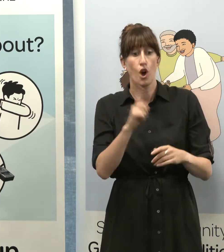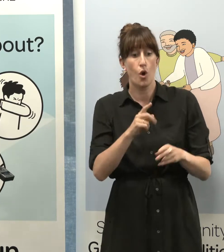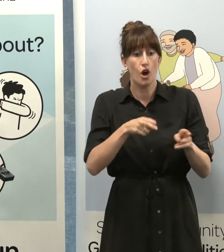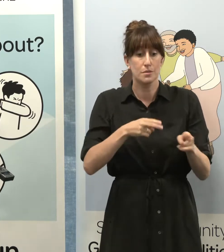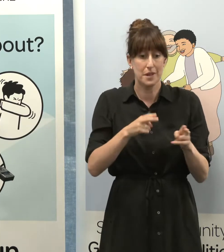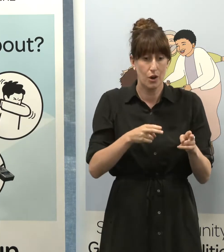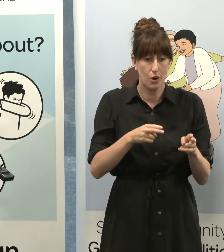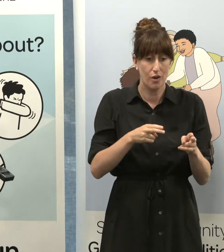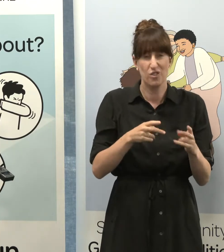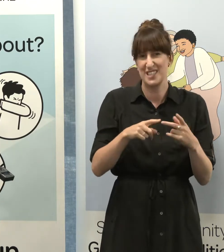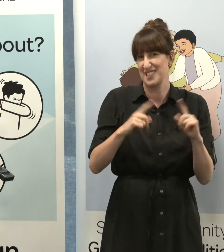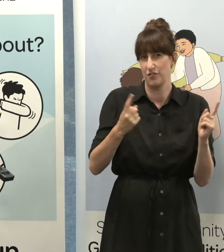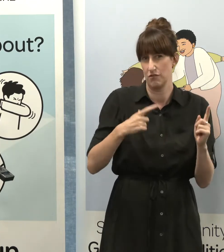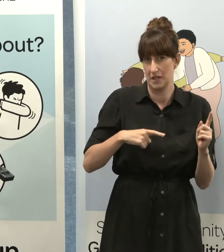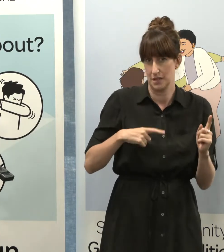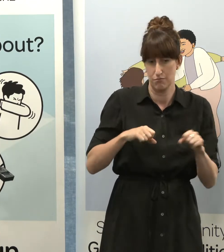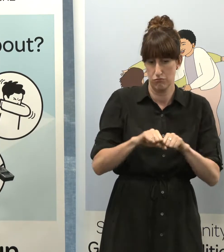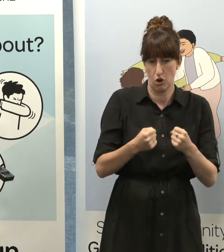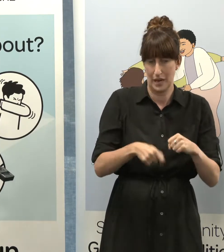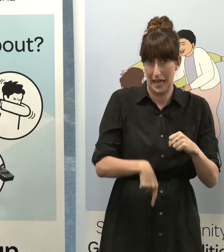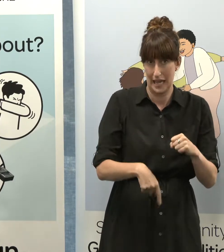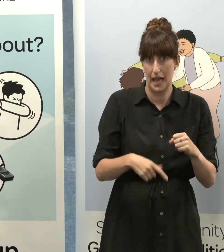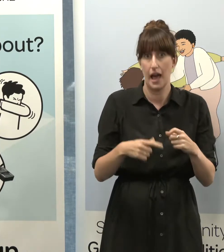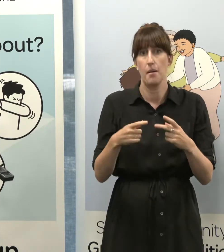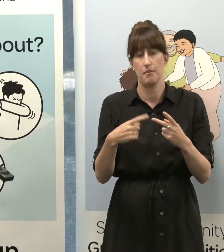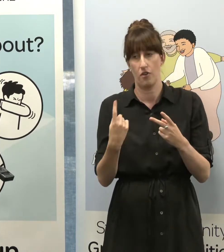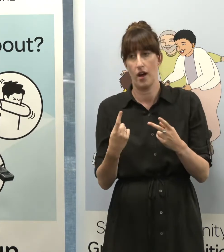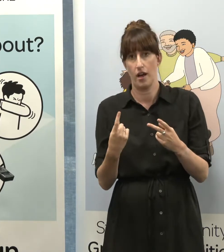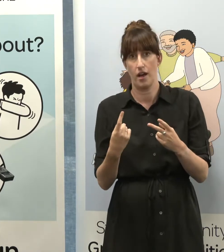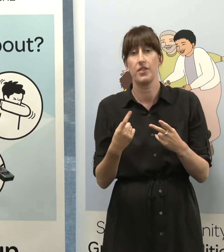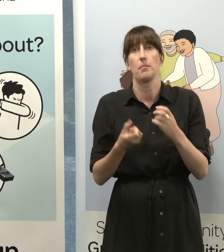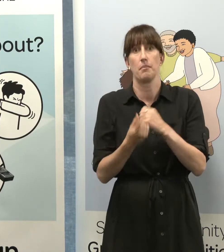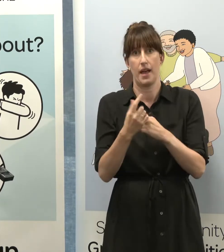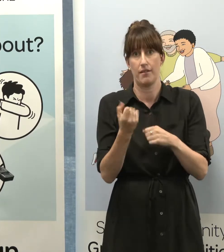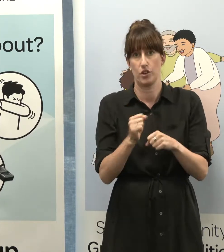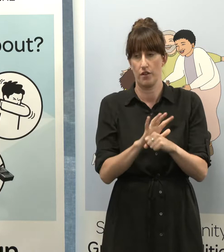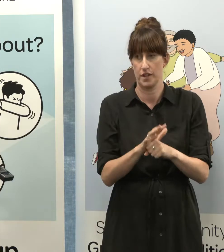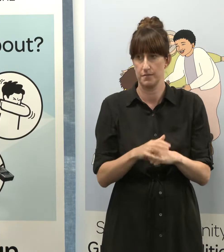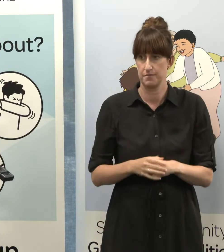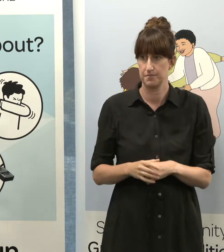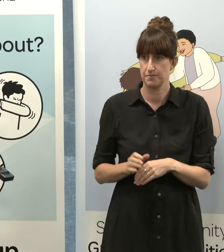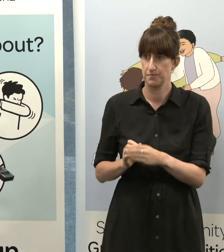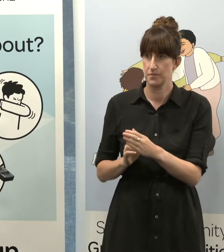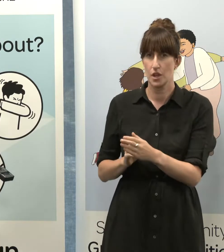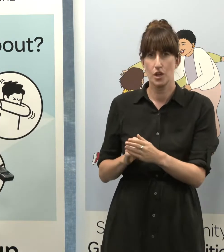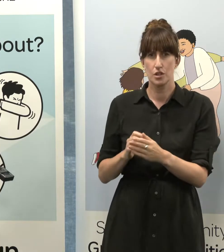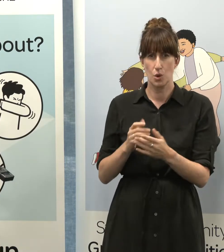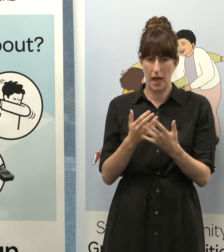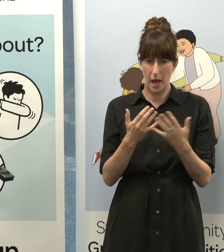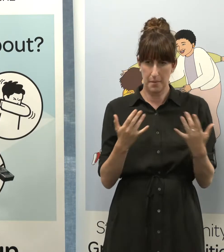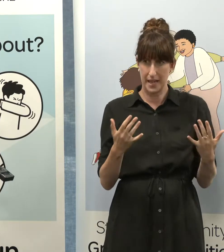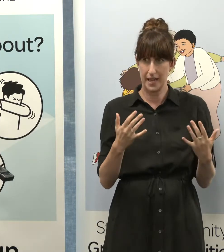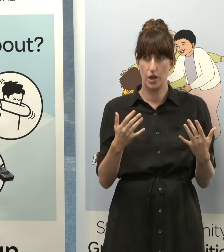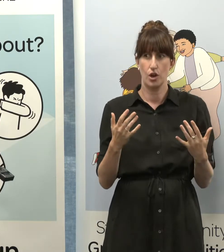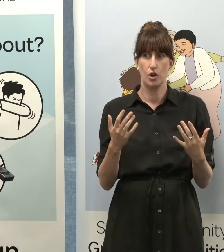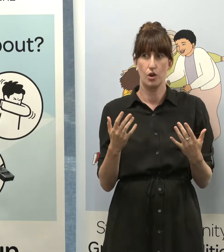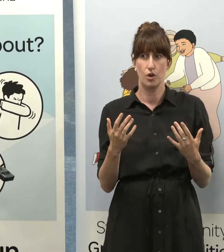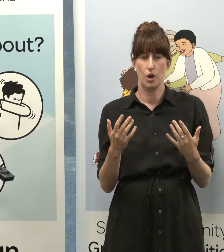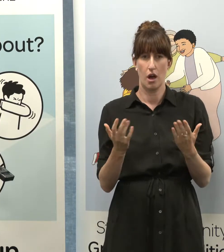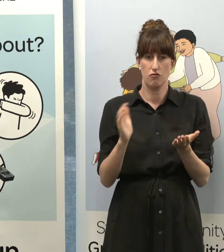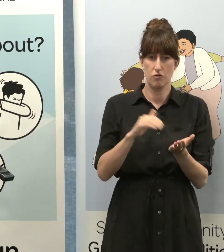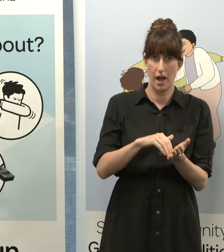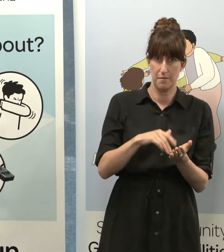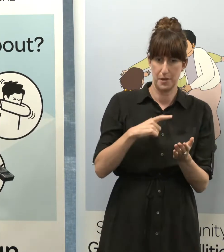2 years into a pandemic we can't have 2 separate groups, knowing that people have just tested at the door but have come for something else, or actually are there because of COVID